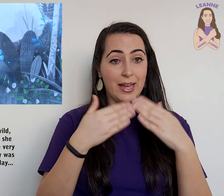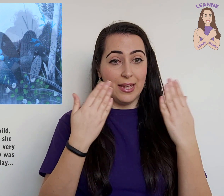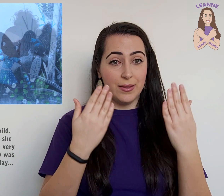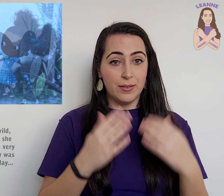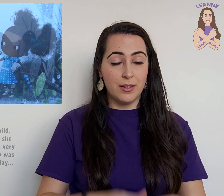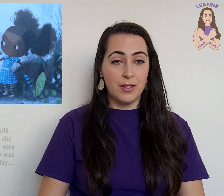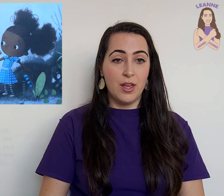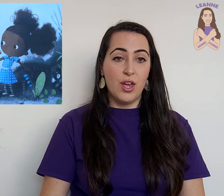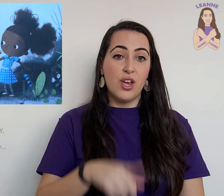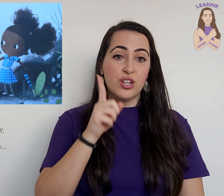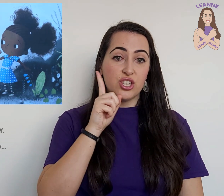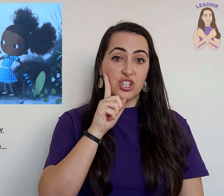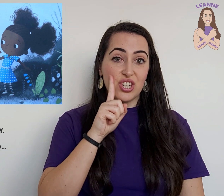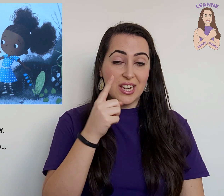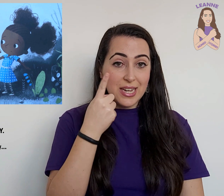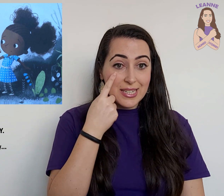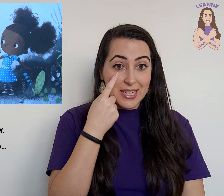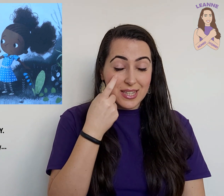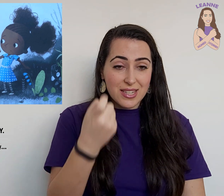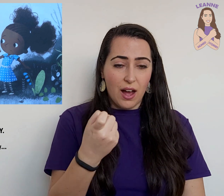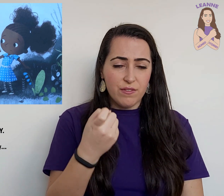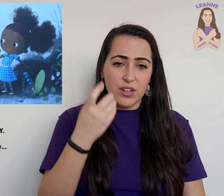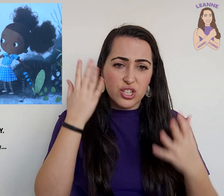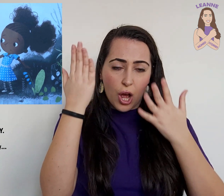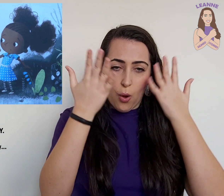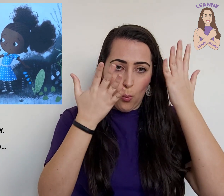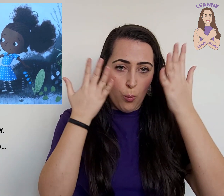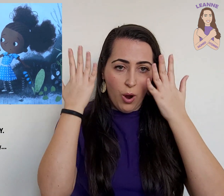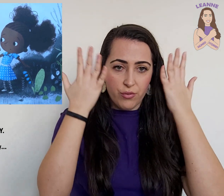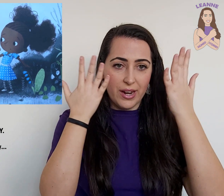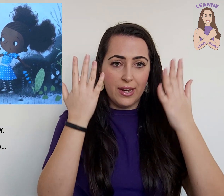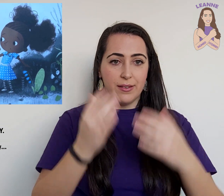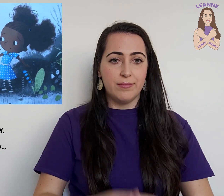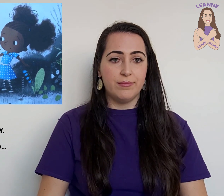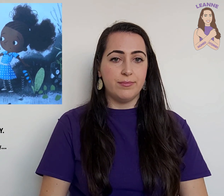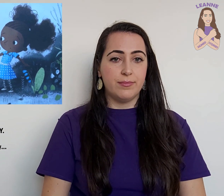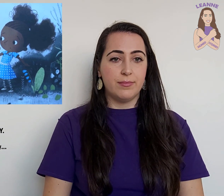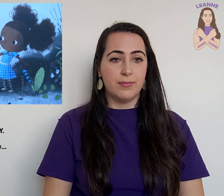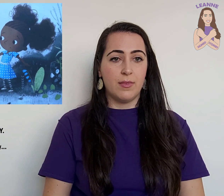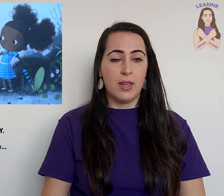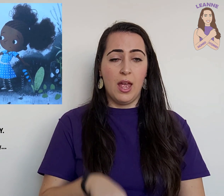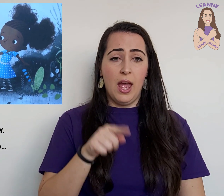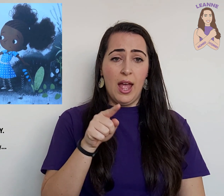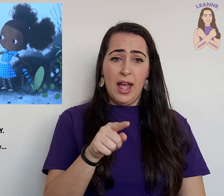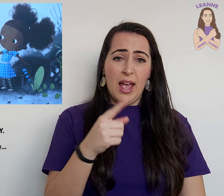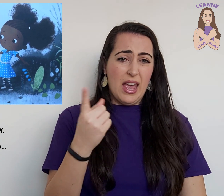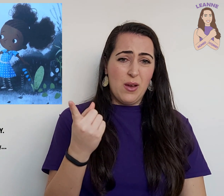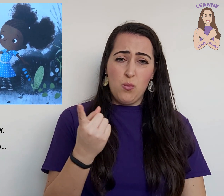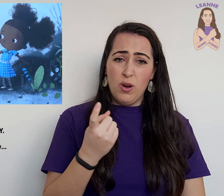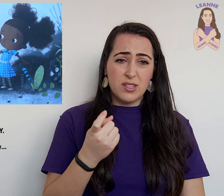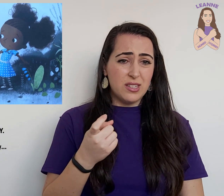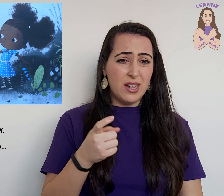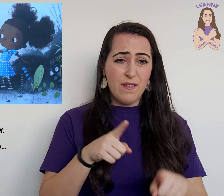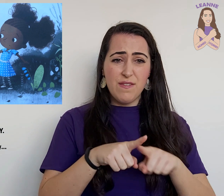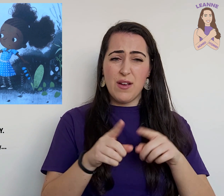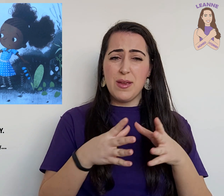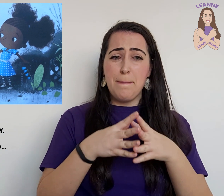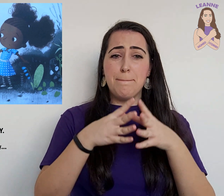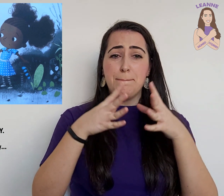day she discovered a worry. It wasn't a very